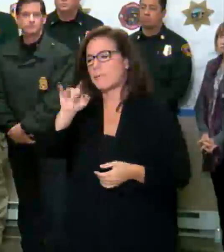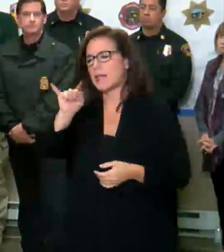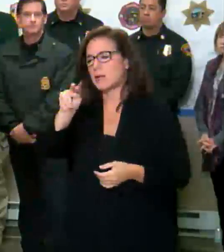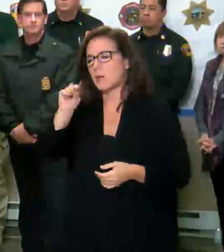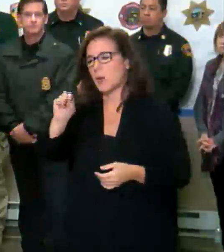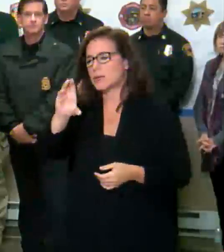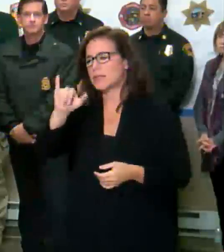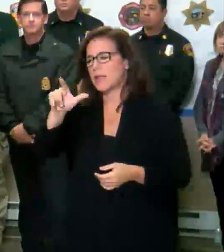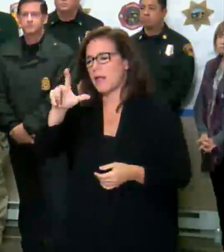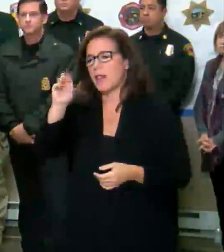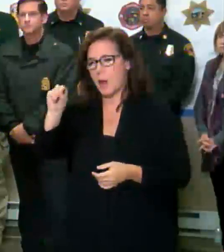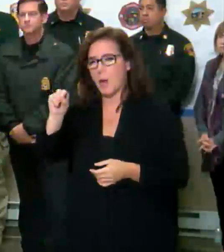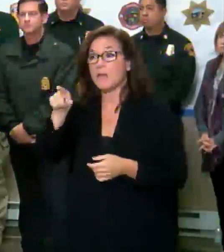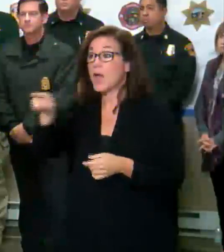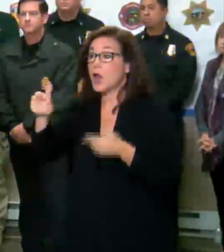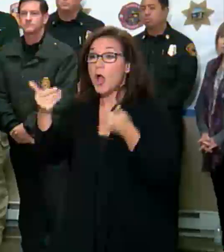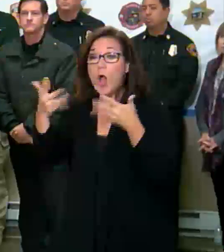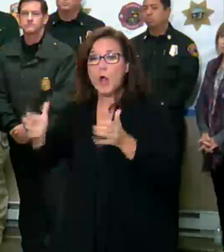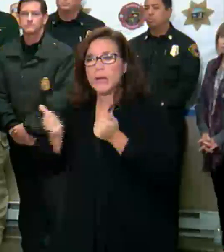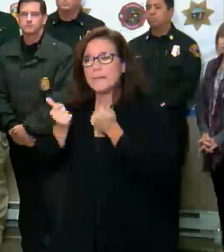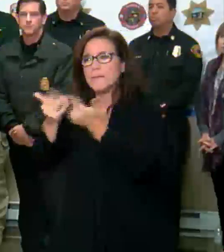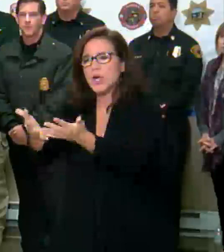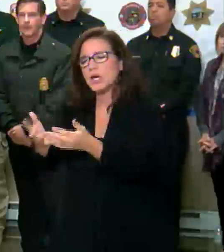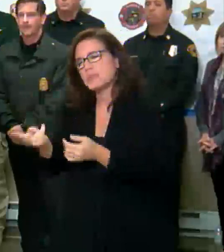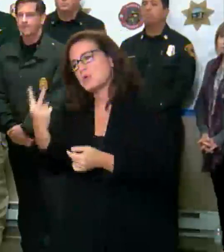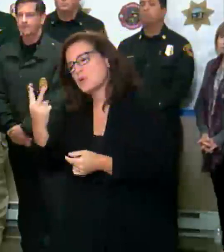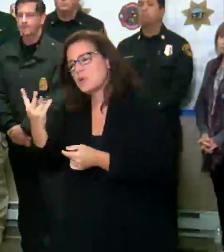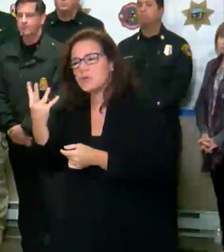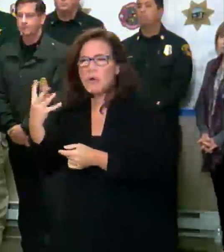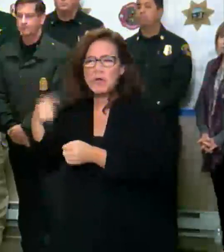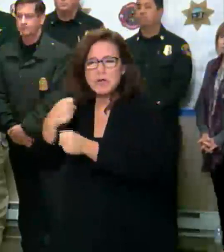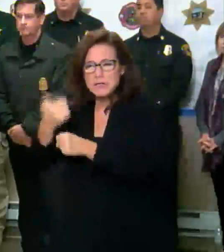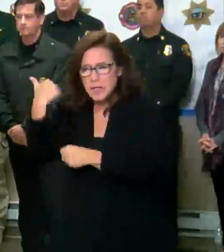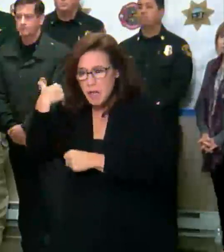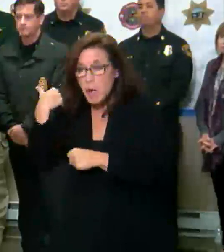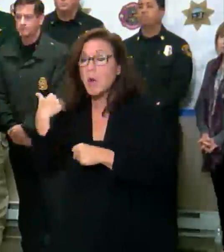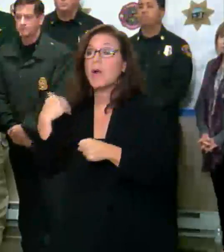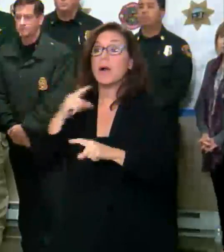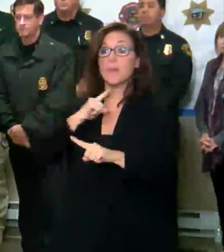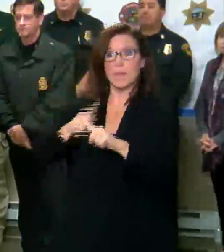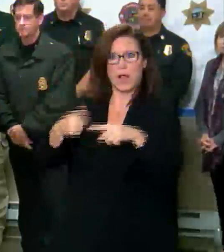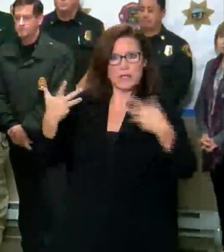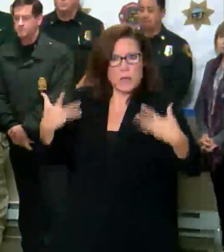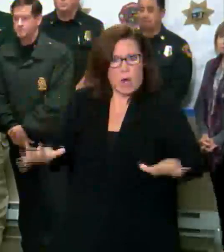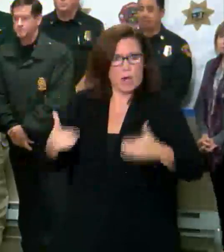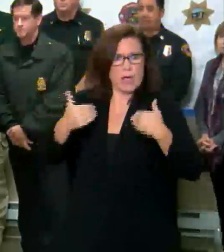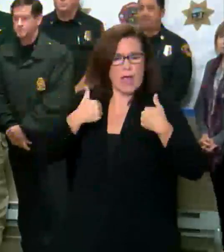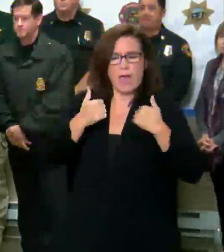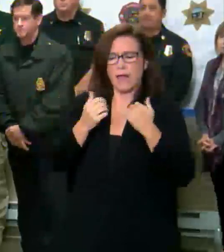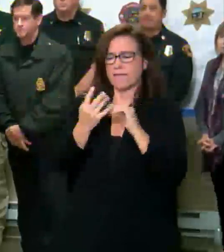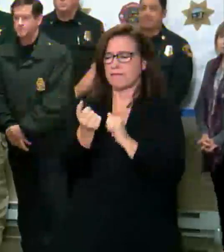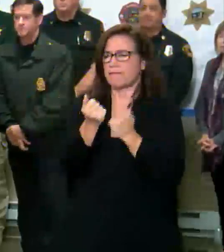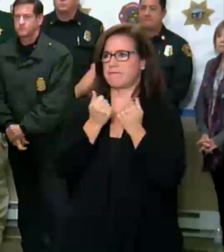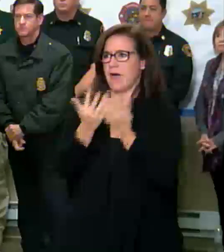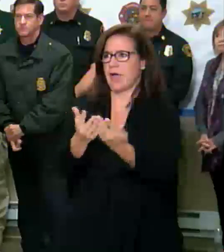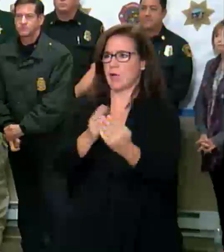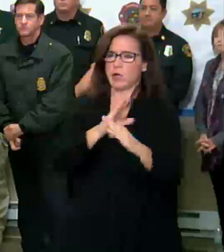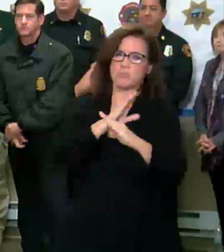would be using existing fuel breaks that have been produced from the community, Los Padres National